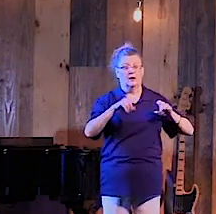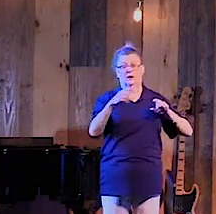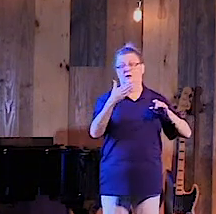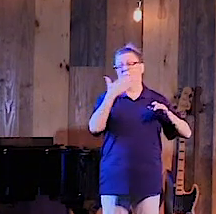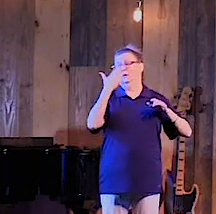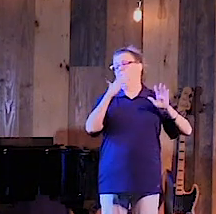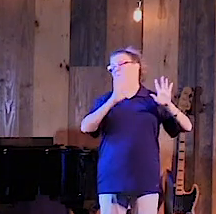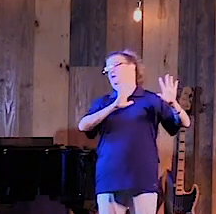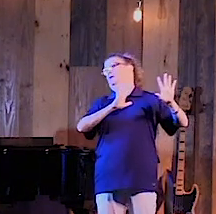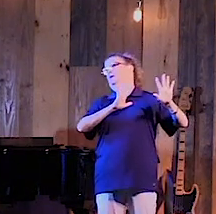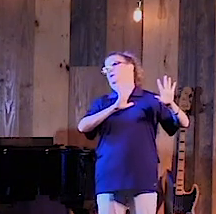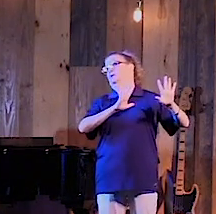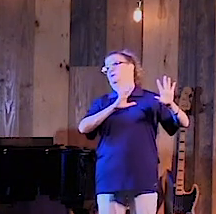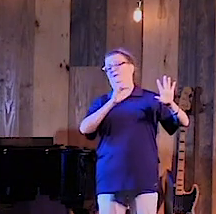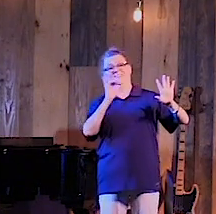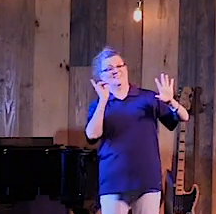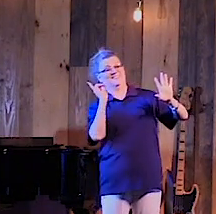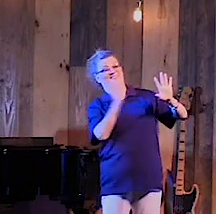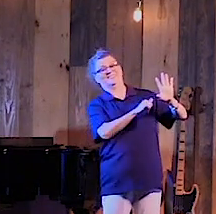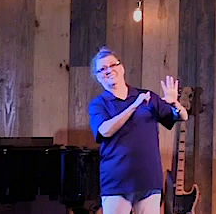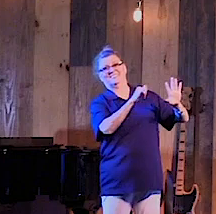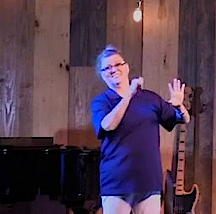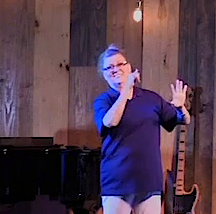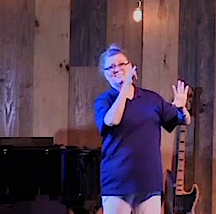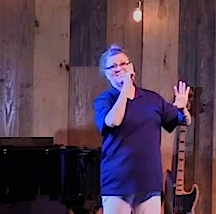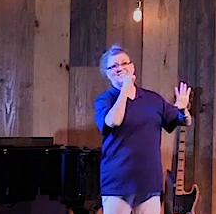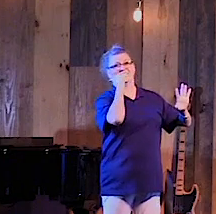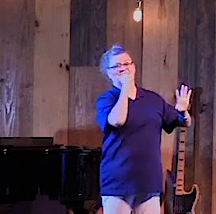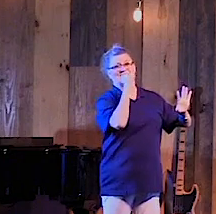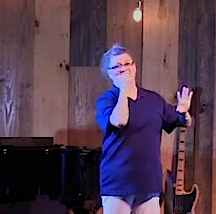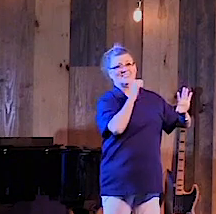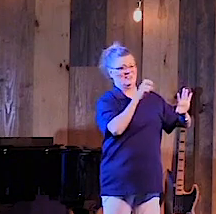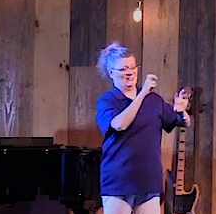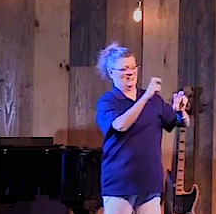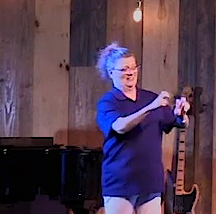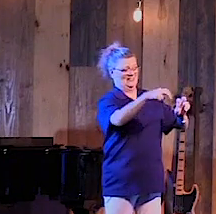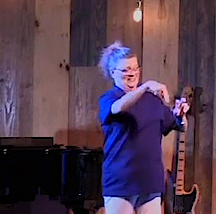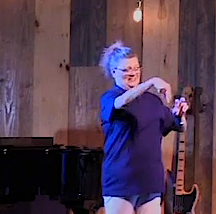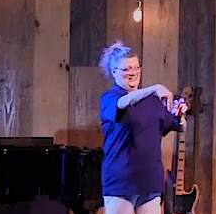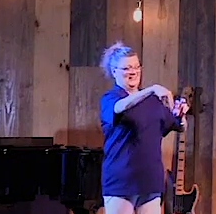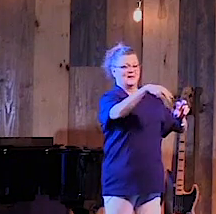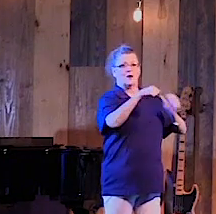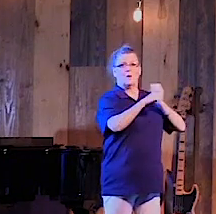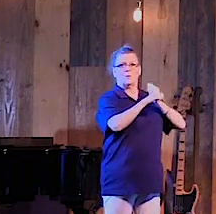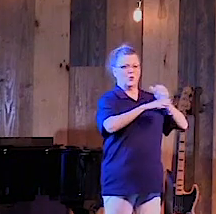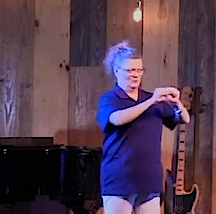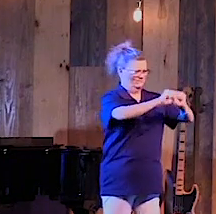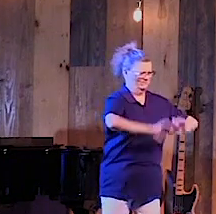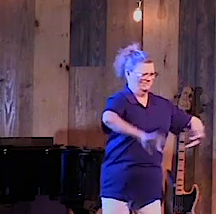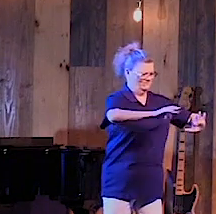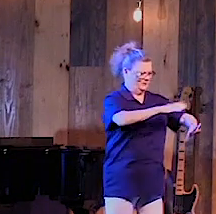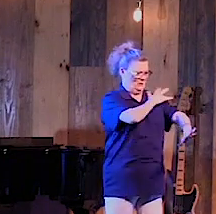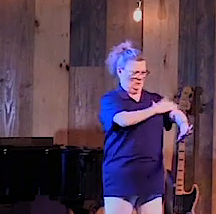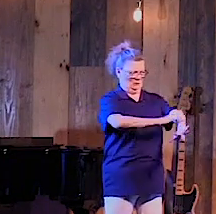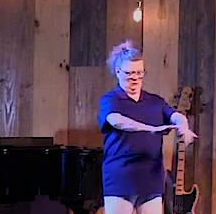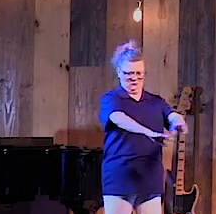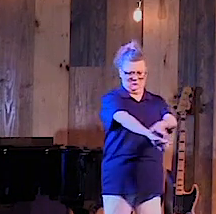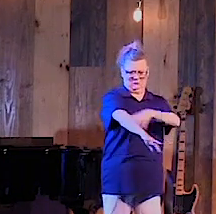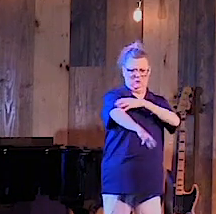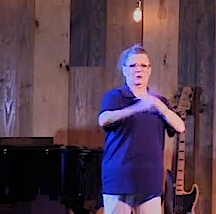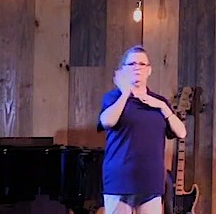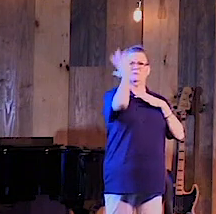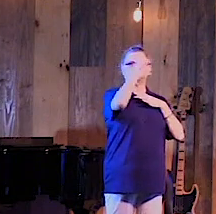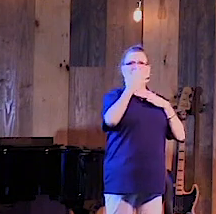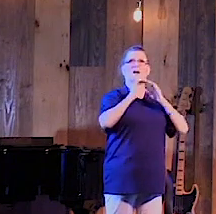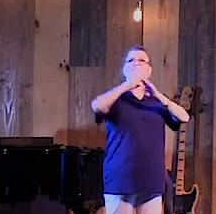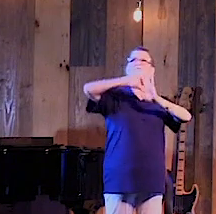to your utter amazement, there's your child beside the toilet and poop is everywhere. I mean, it's on their arms, their face, on the sink,